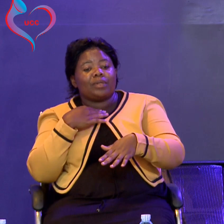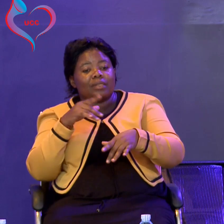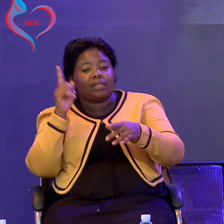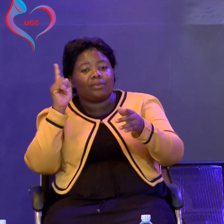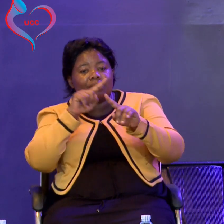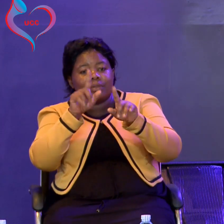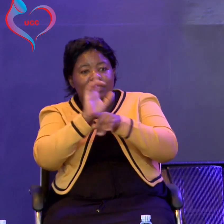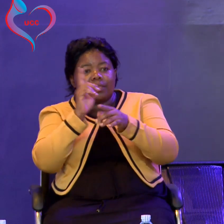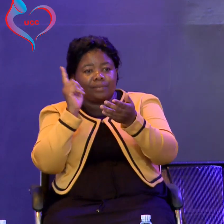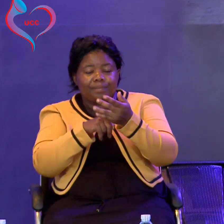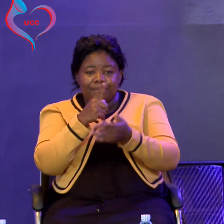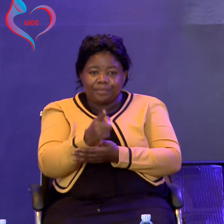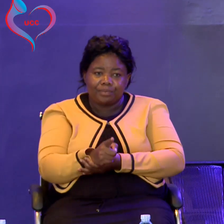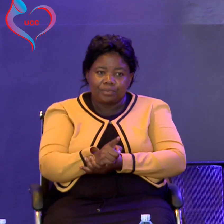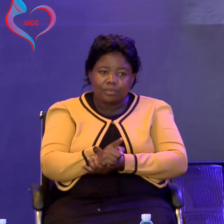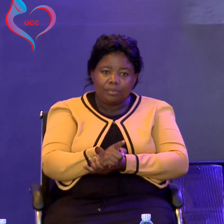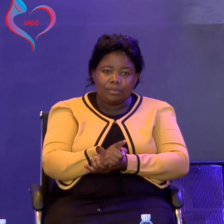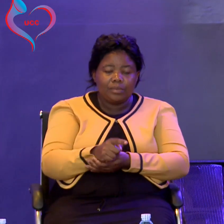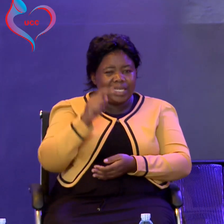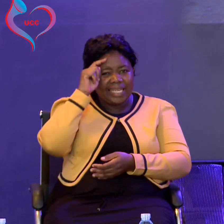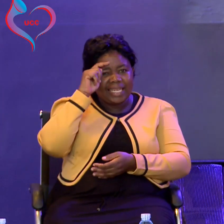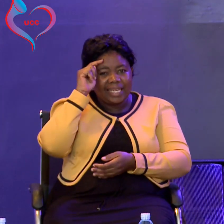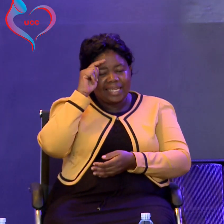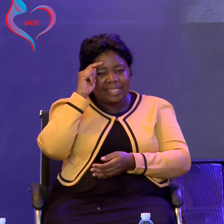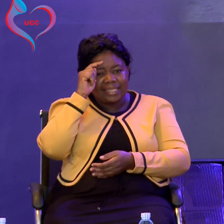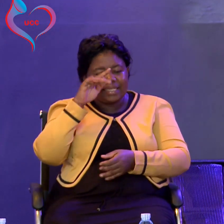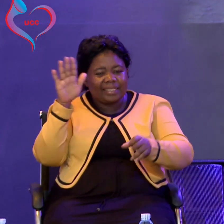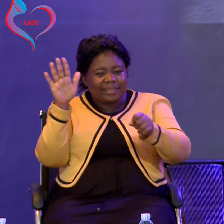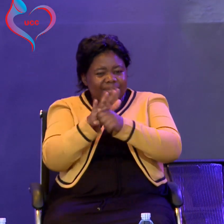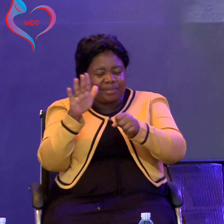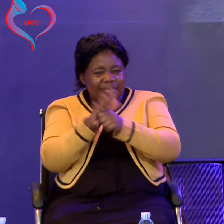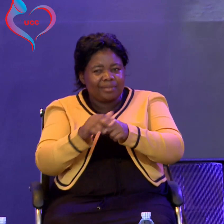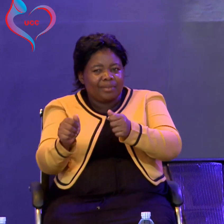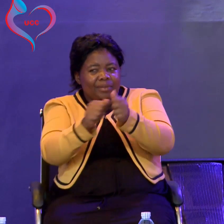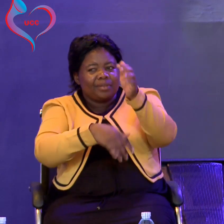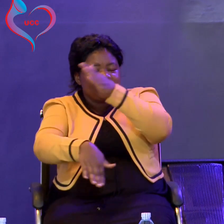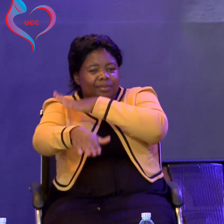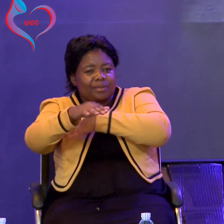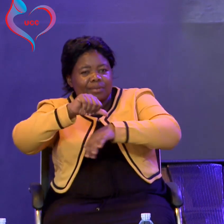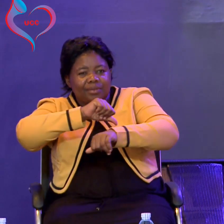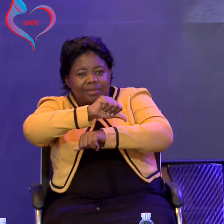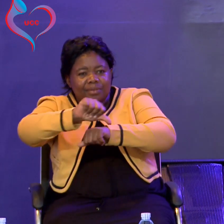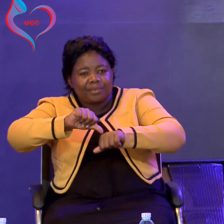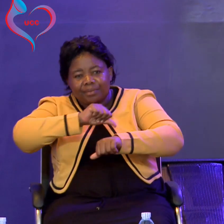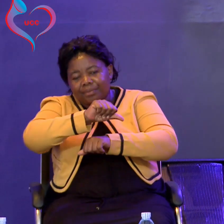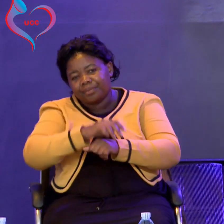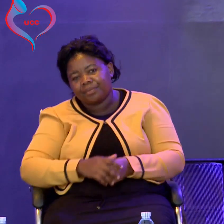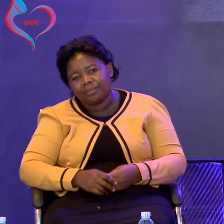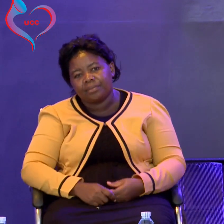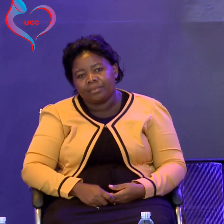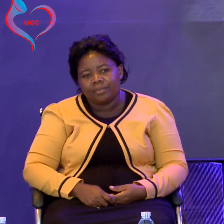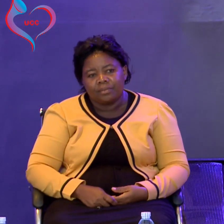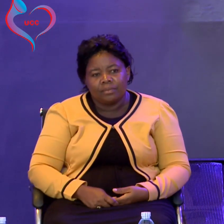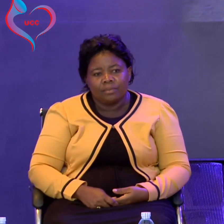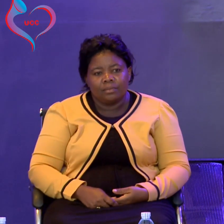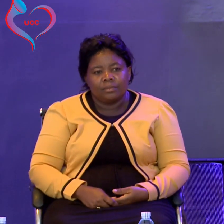the Lord wants the church to receive. Kiriko okubeerawo kwa Katonda, kiri anointed. For me, I know it is anointed. It has the presence